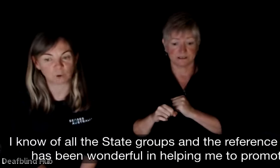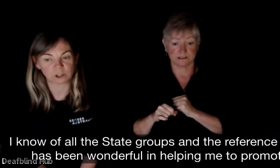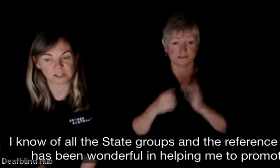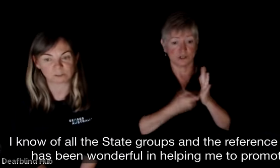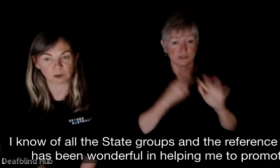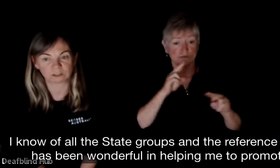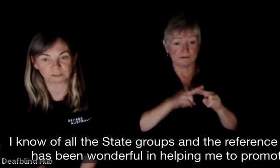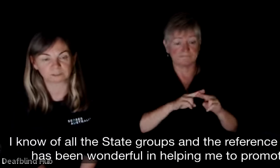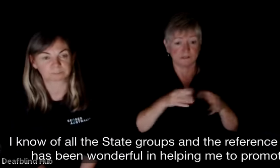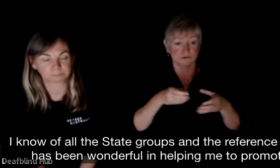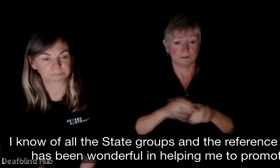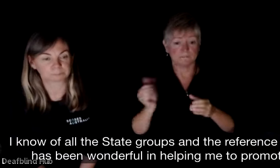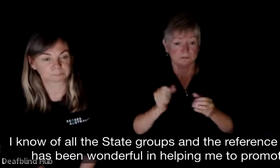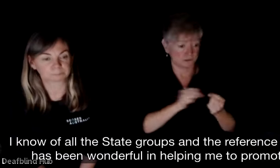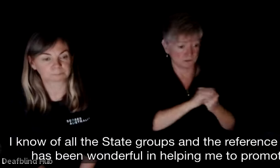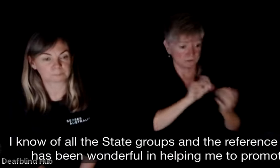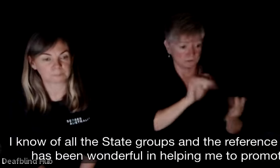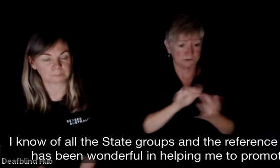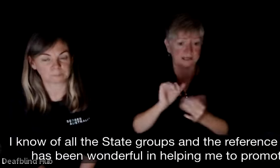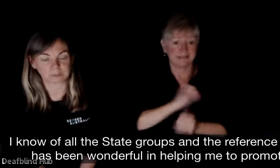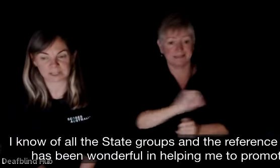their networks as well.